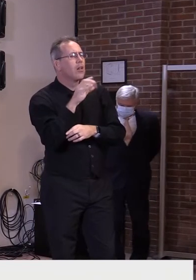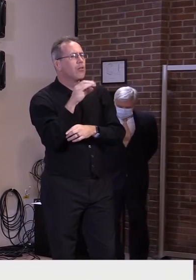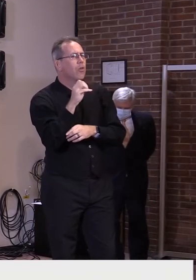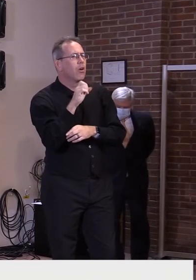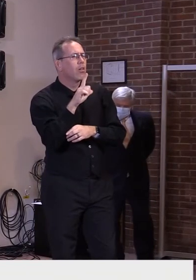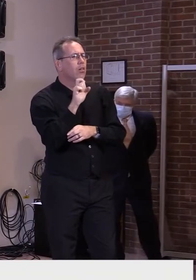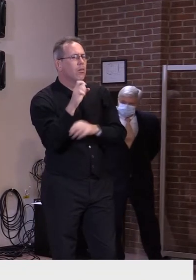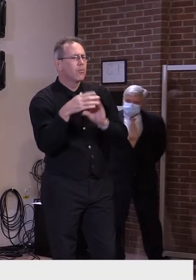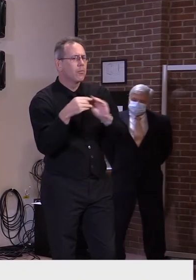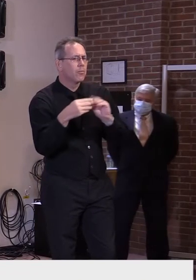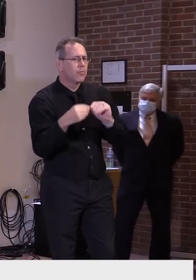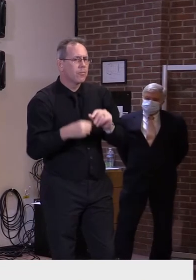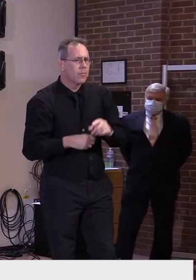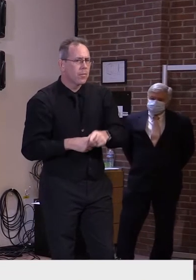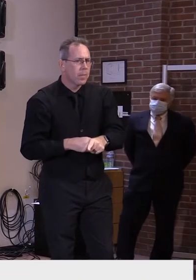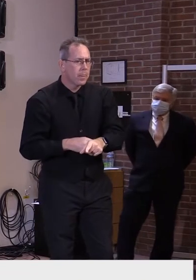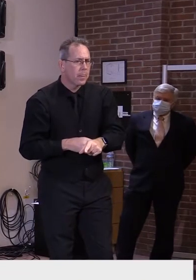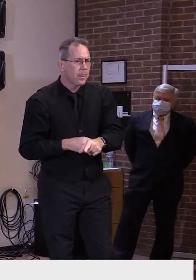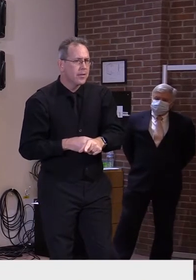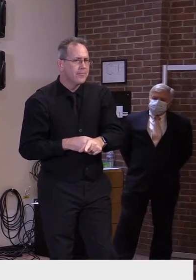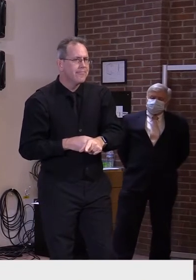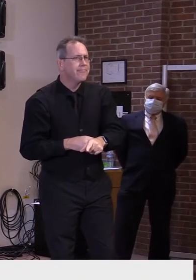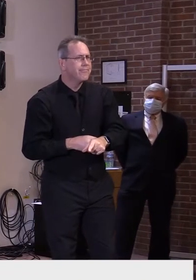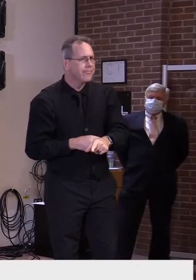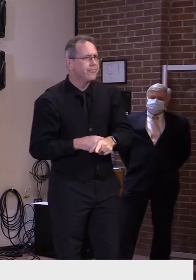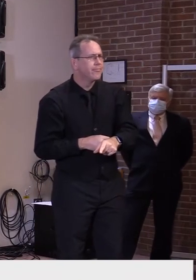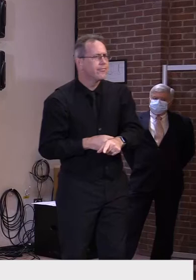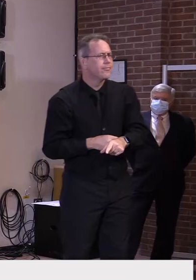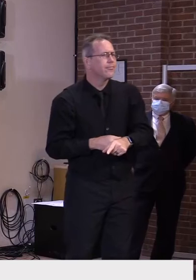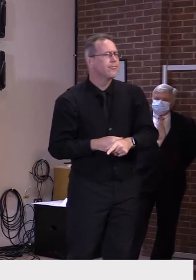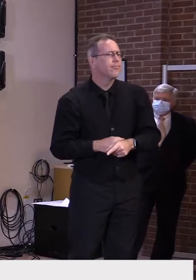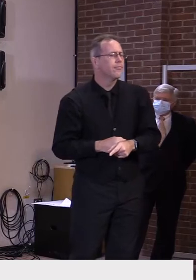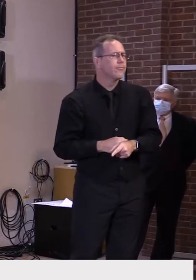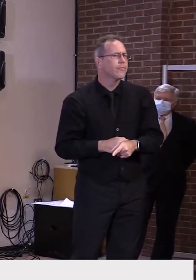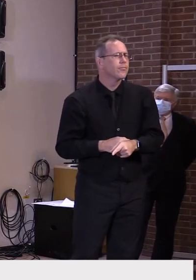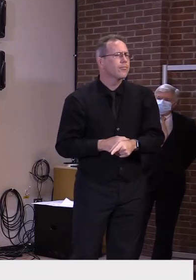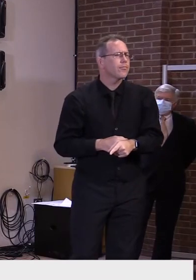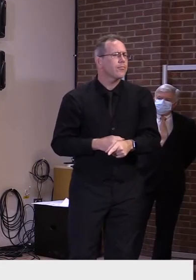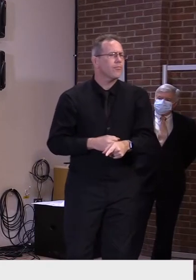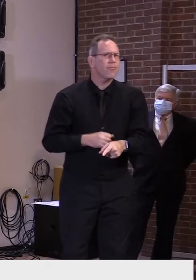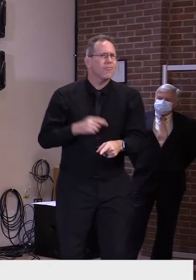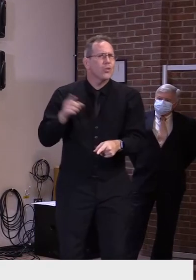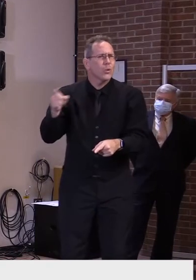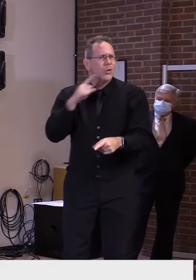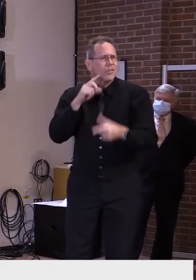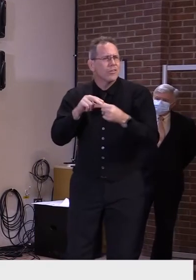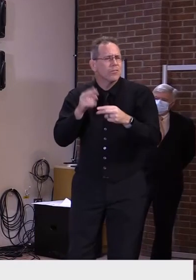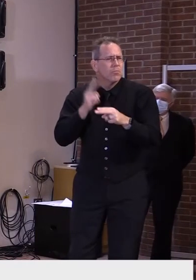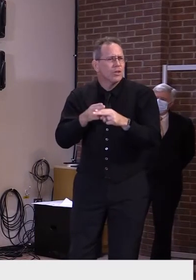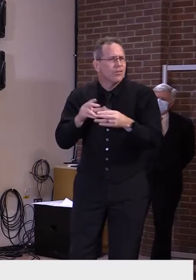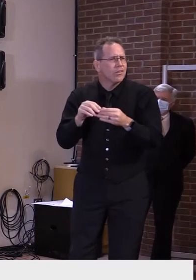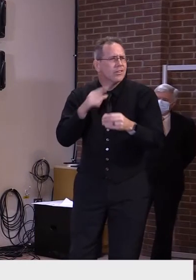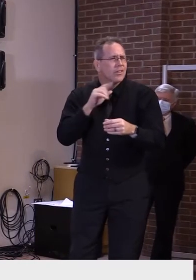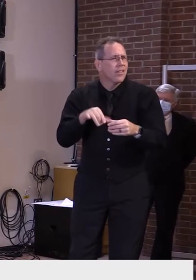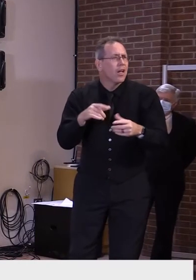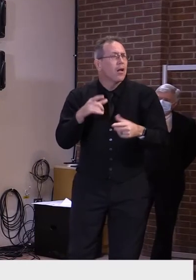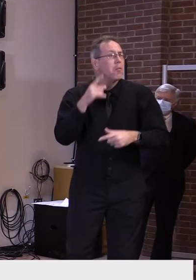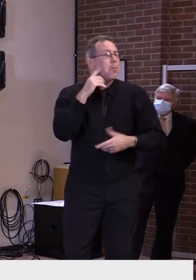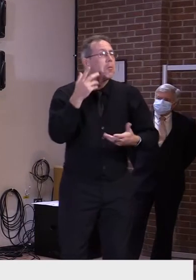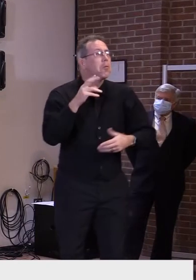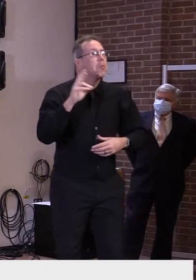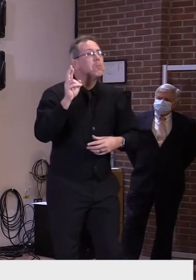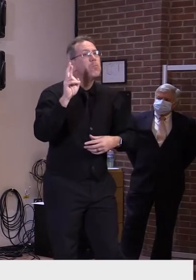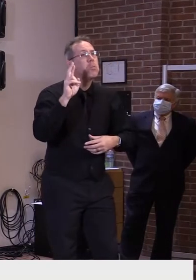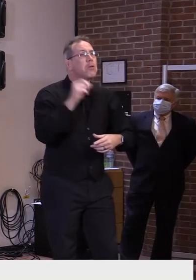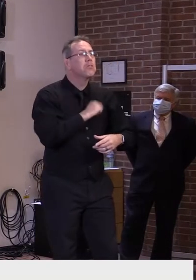Hello, Governor. You just said that there could be a Vermont Republican senator. Could that be you? It couldn't